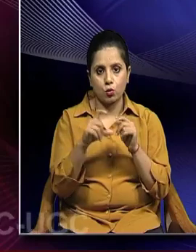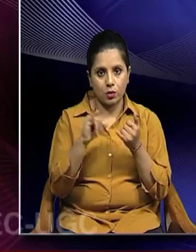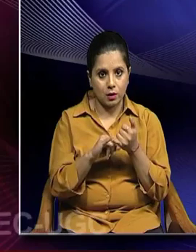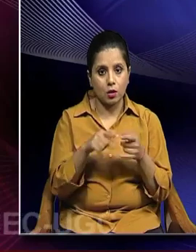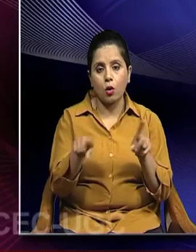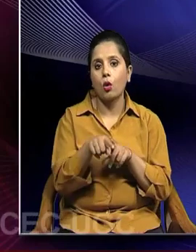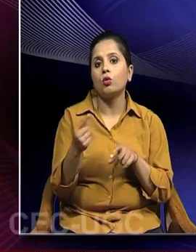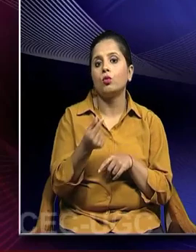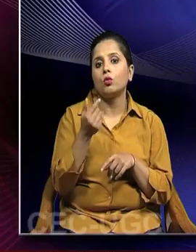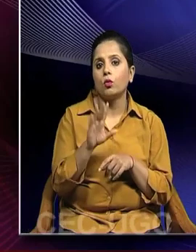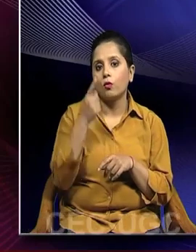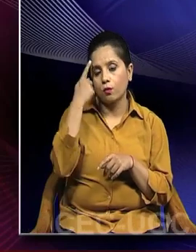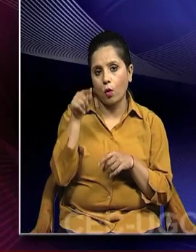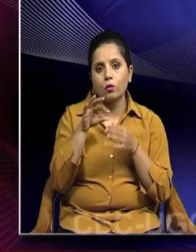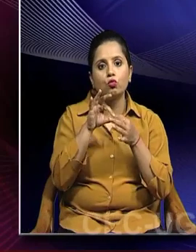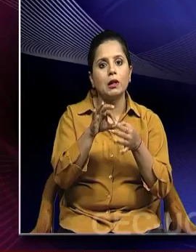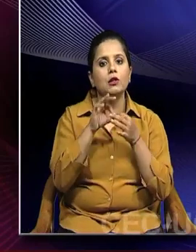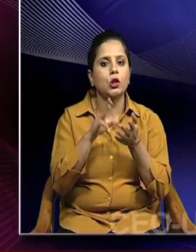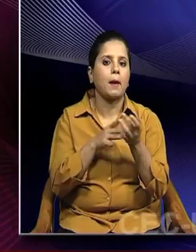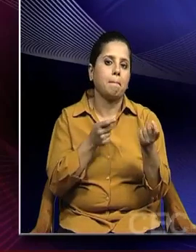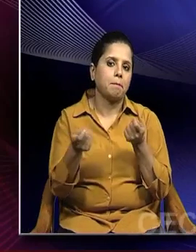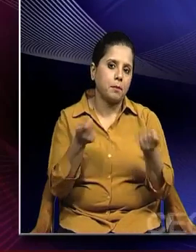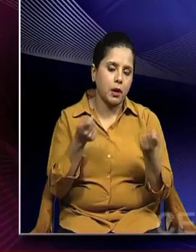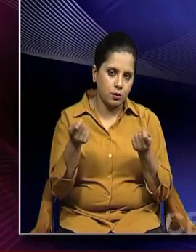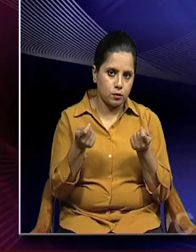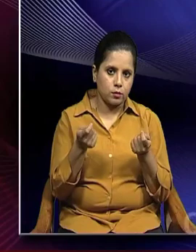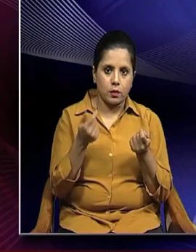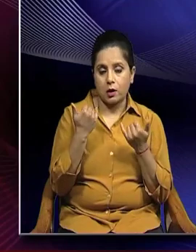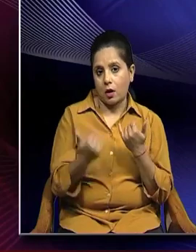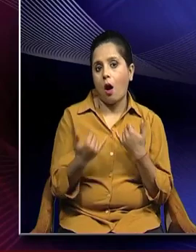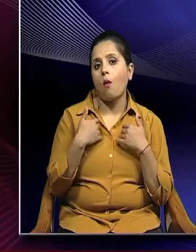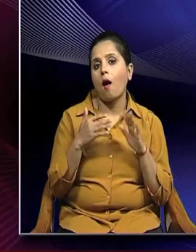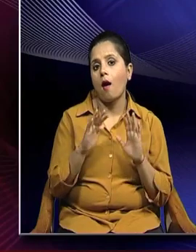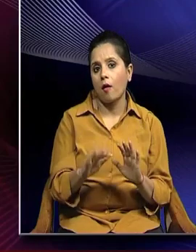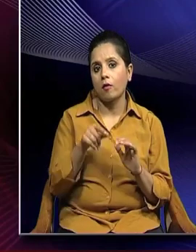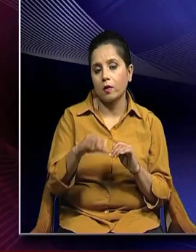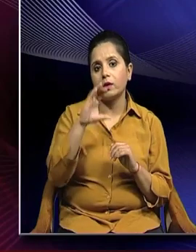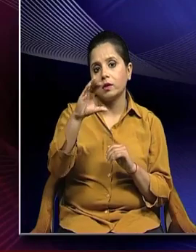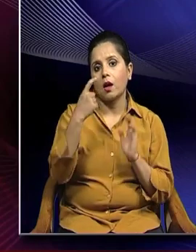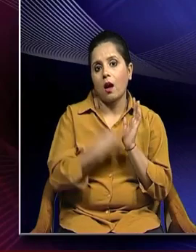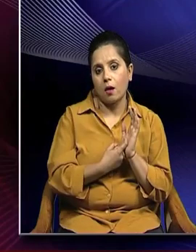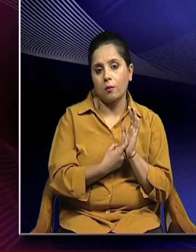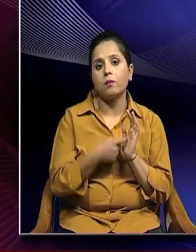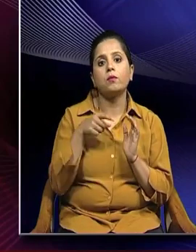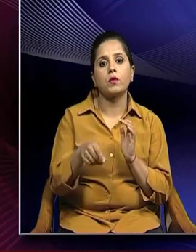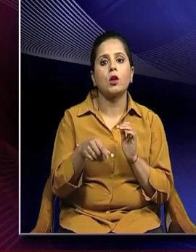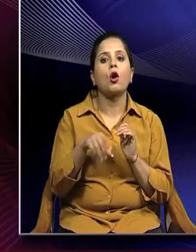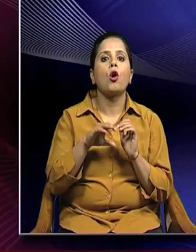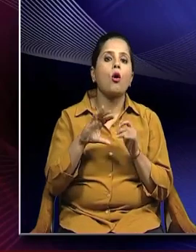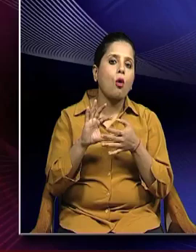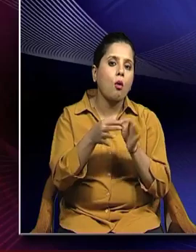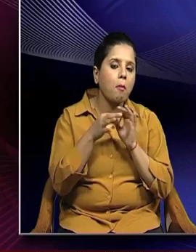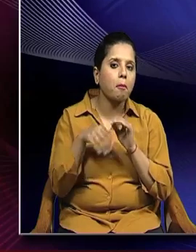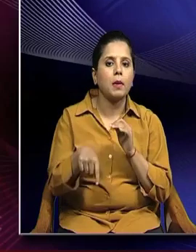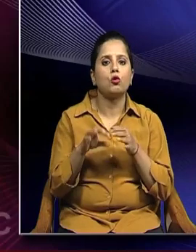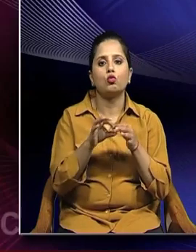also useful for relationship management. We now have the CRM, that is corporate relationship management.